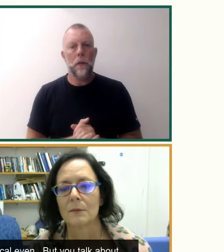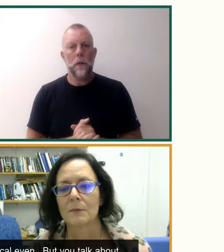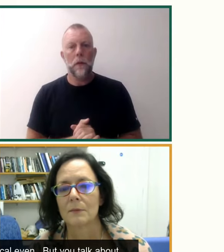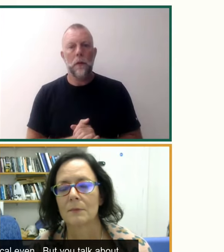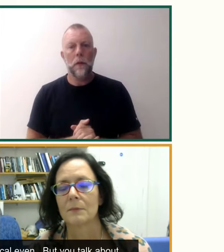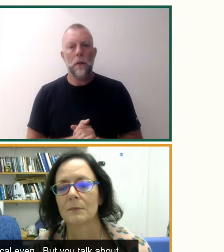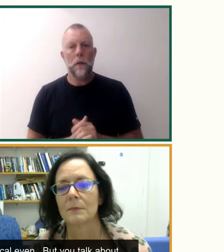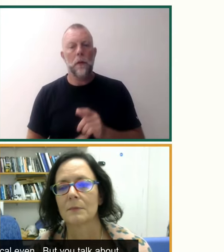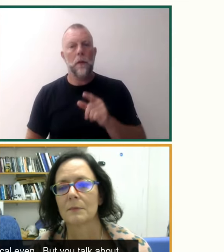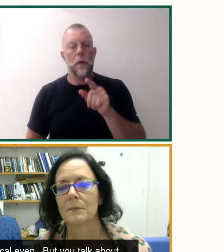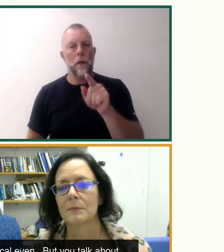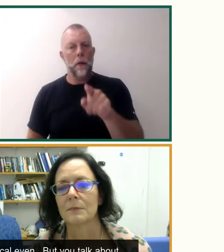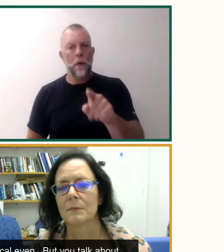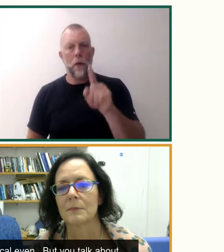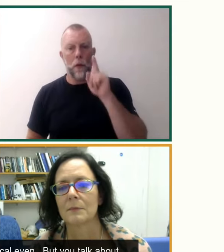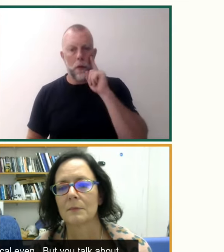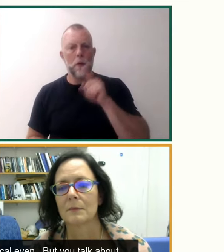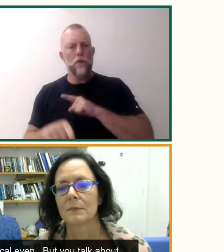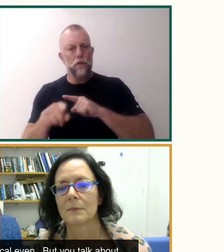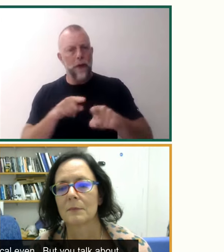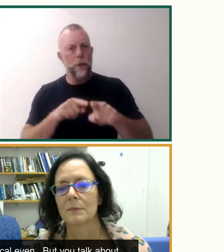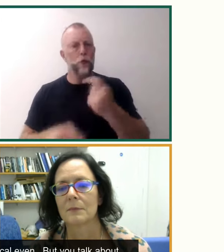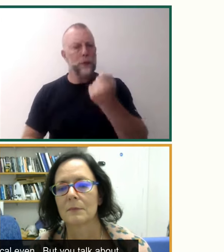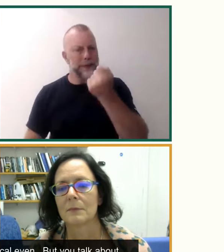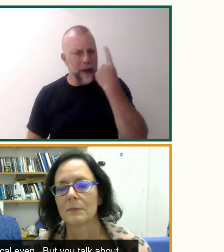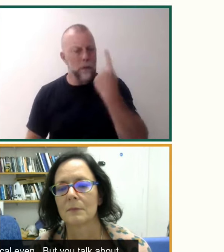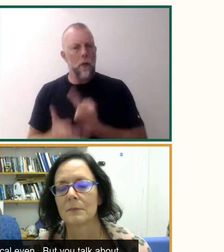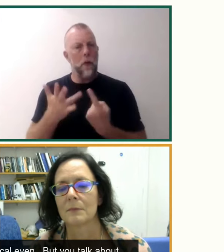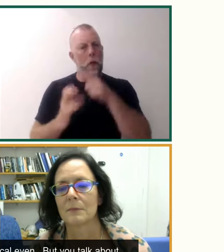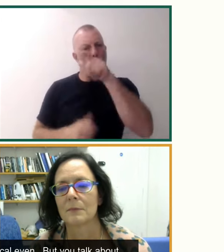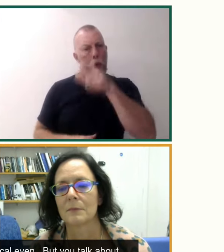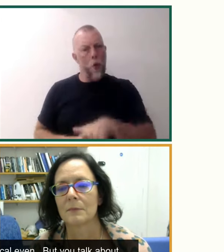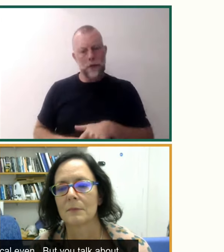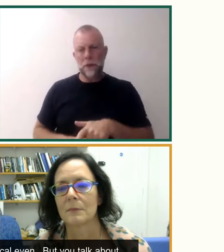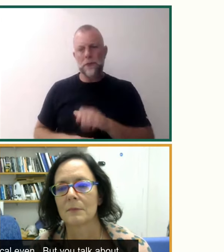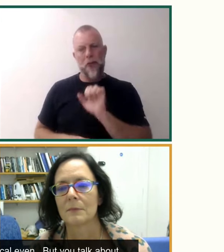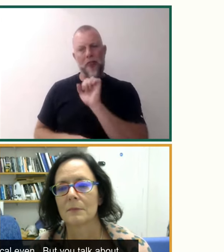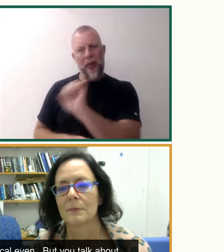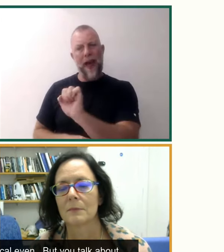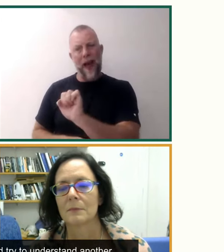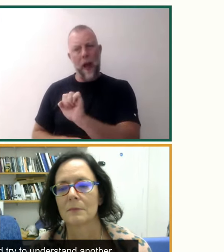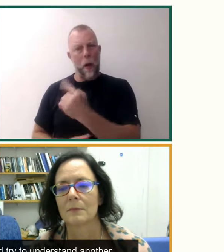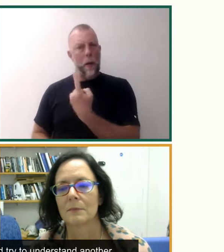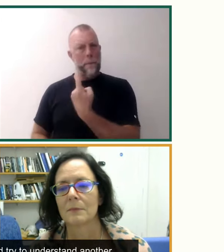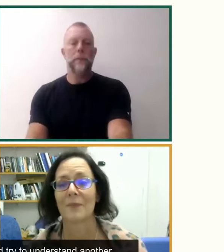think about and try to understand another person's subjective.